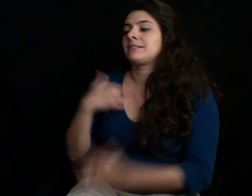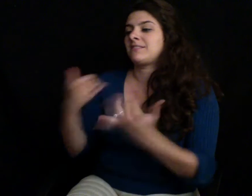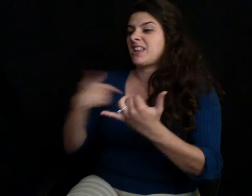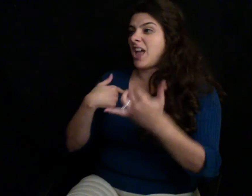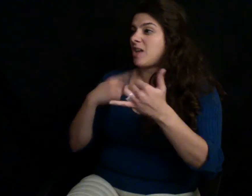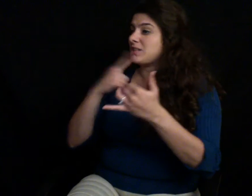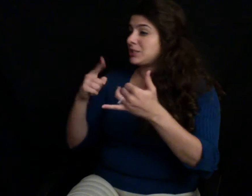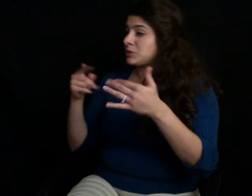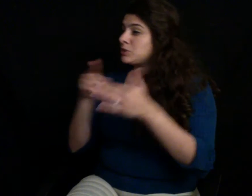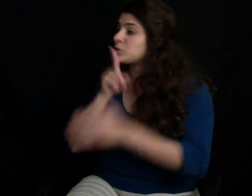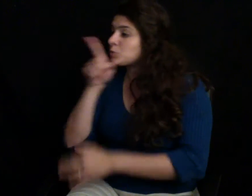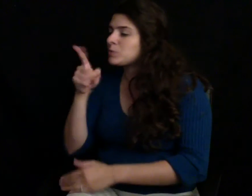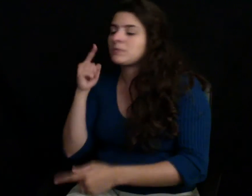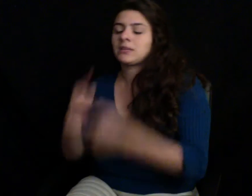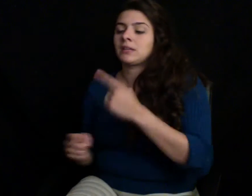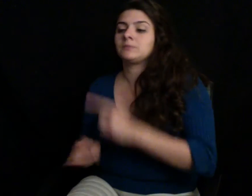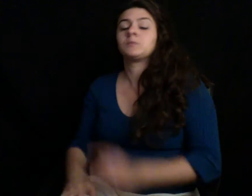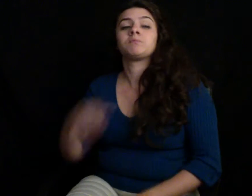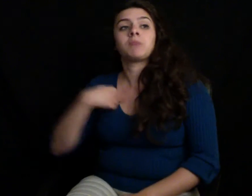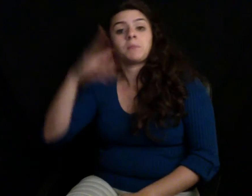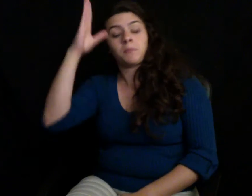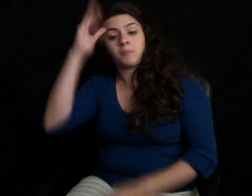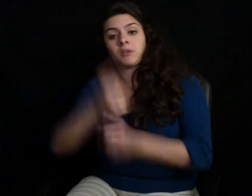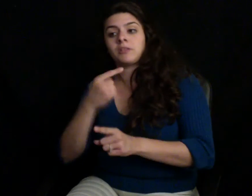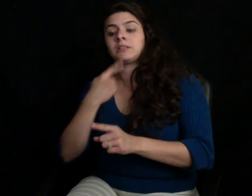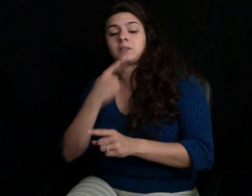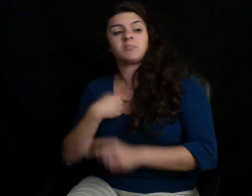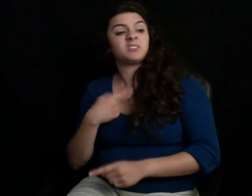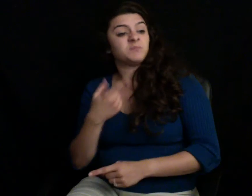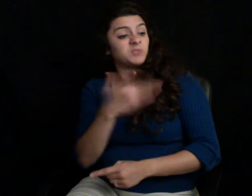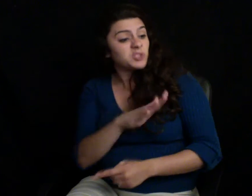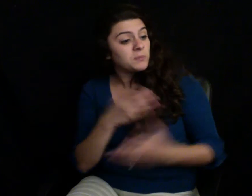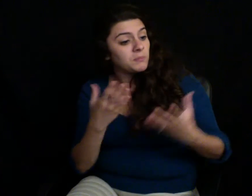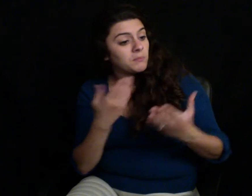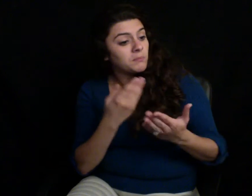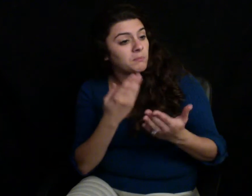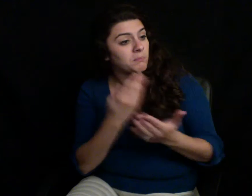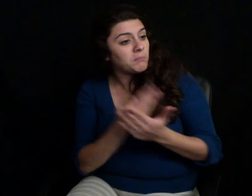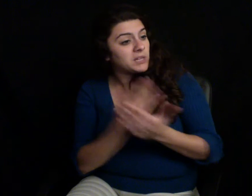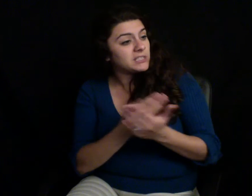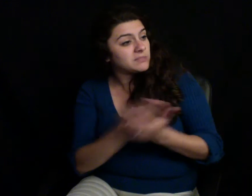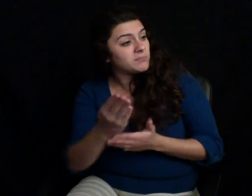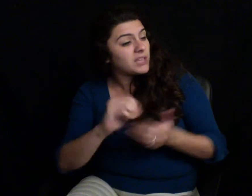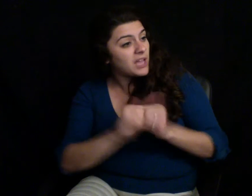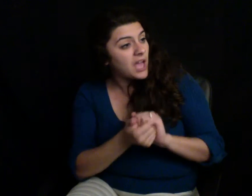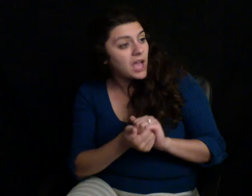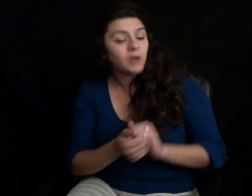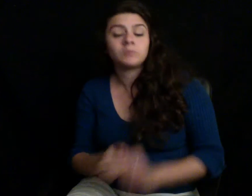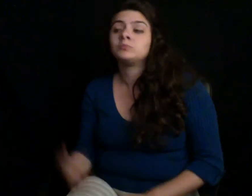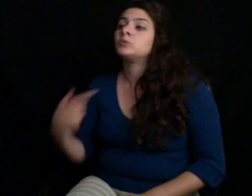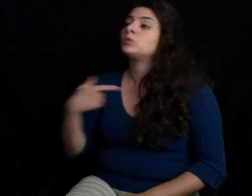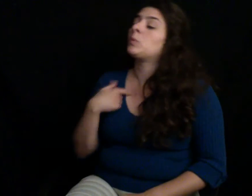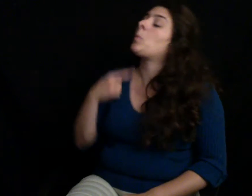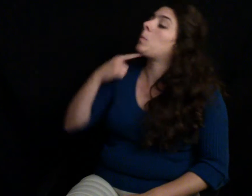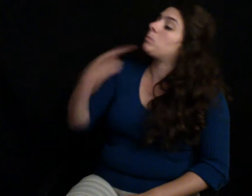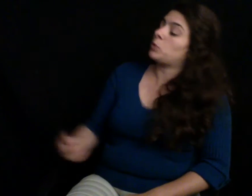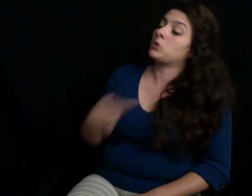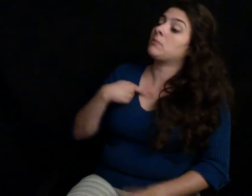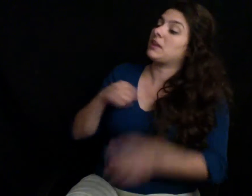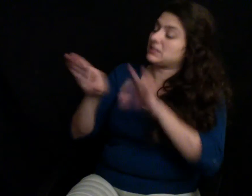the hell did you buy with your money? So I told him the items that I just told you, and then I had to explain to him what my vision was. And I